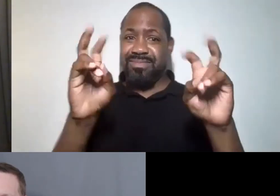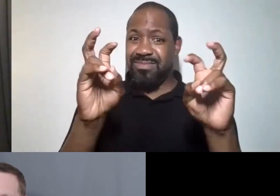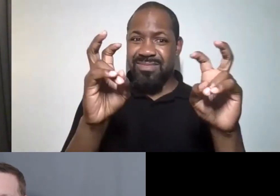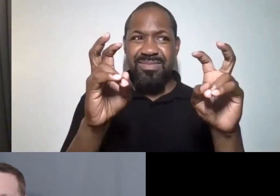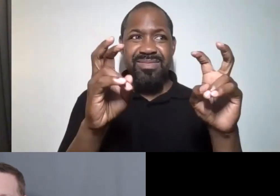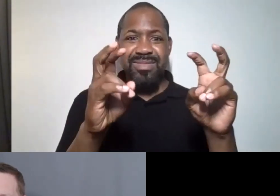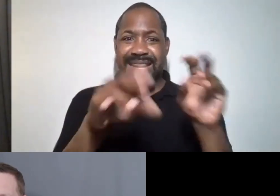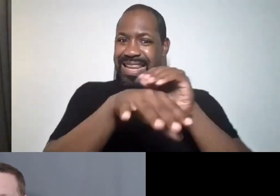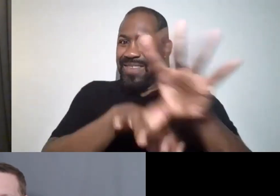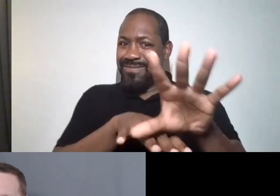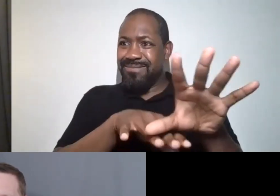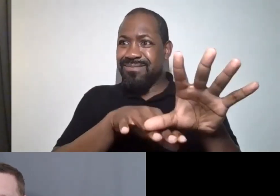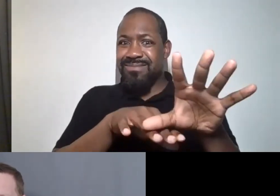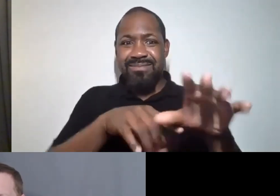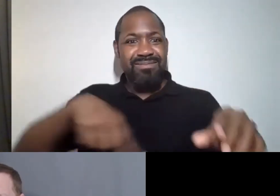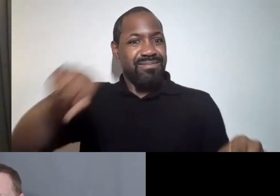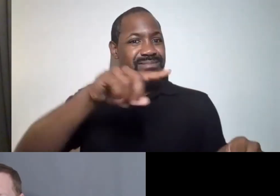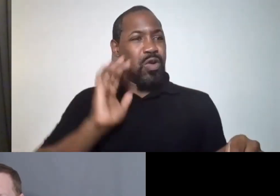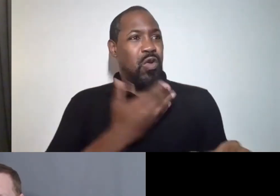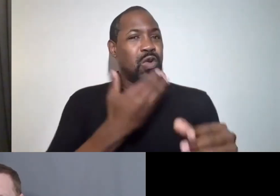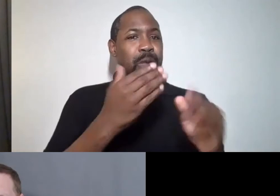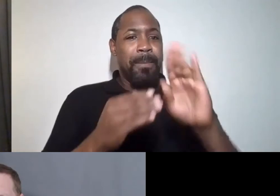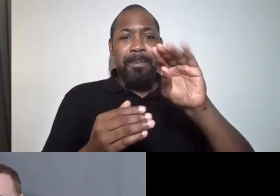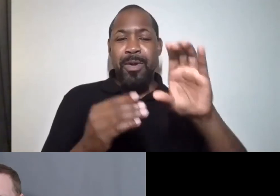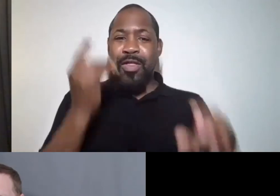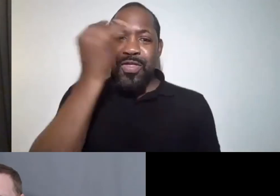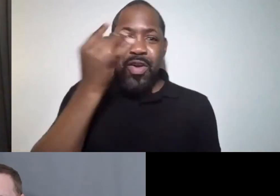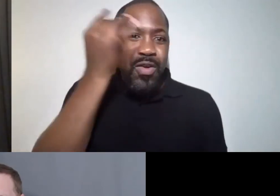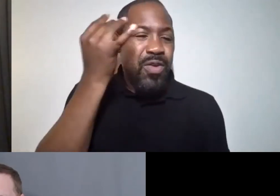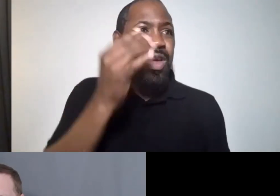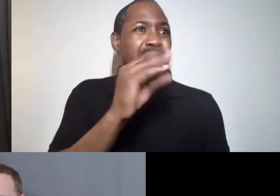contested, and as a result of racism. And I think that's going to affect